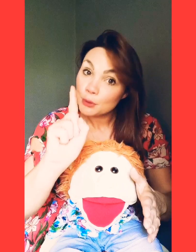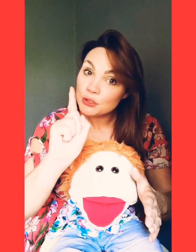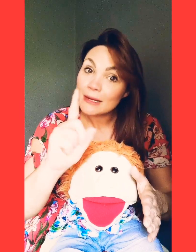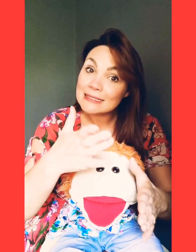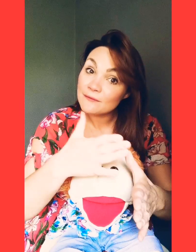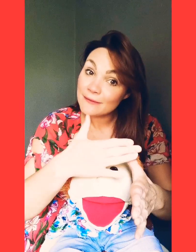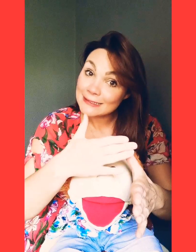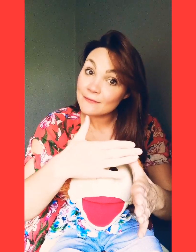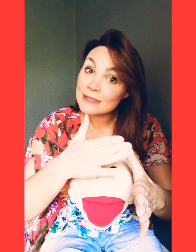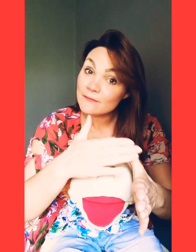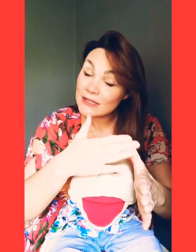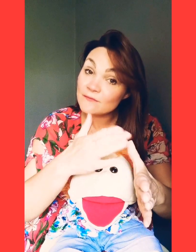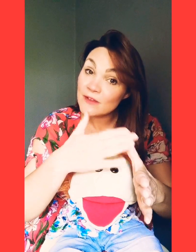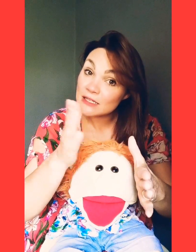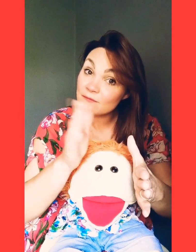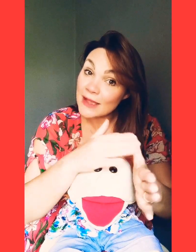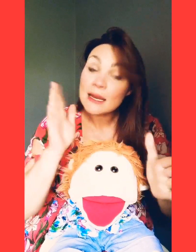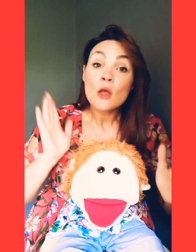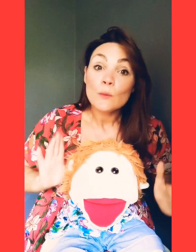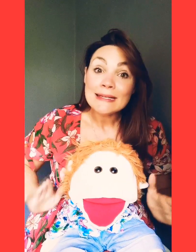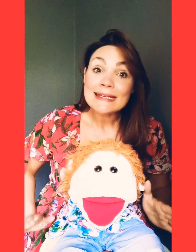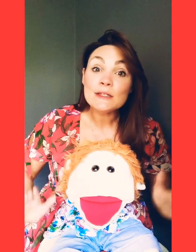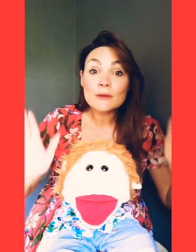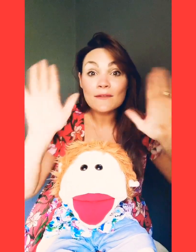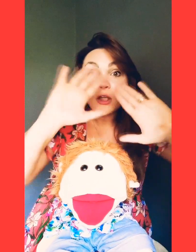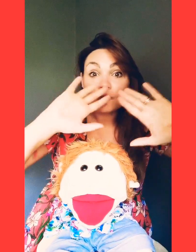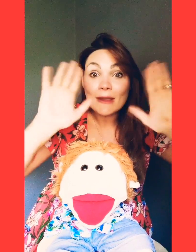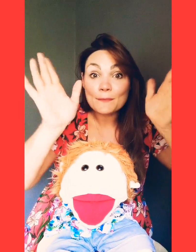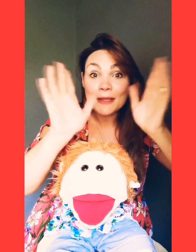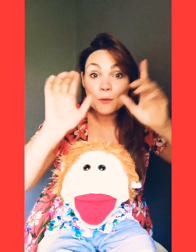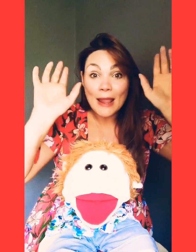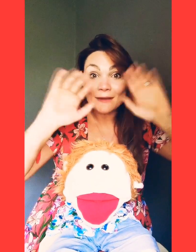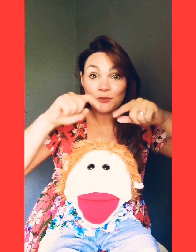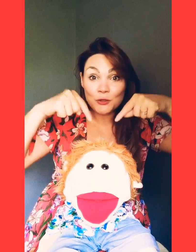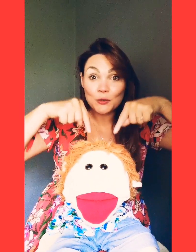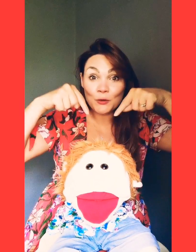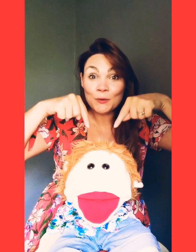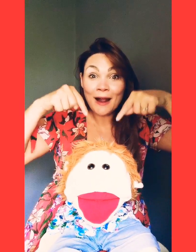But you guys, first, we need to give a great big wave to